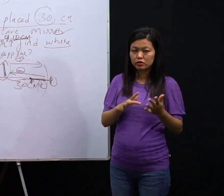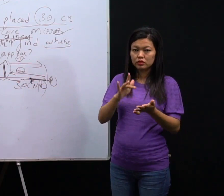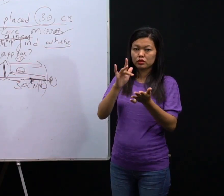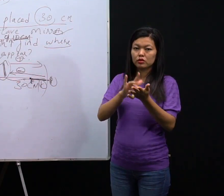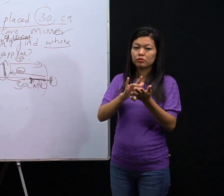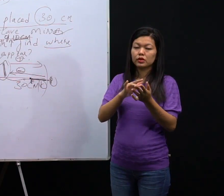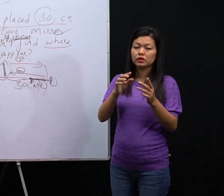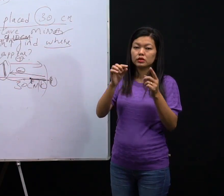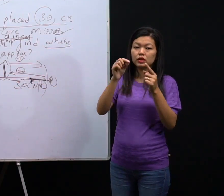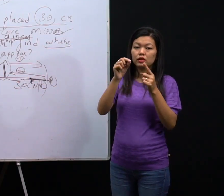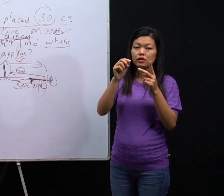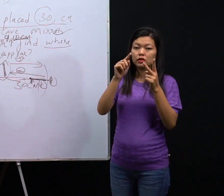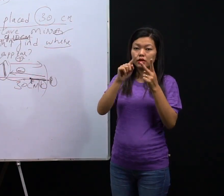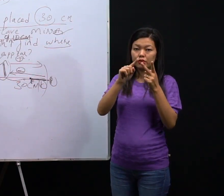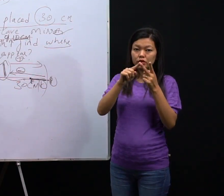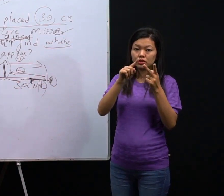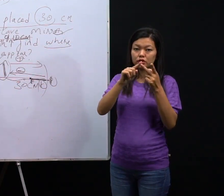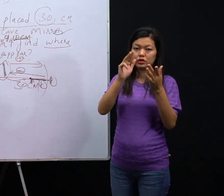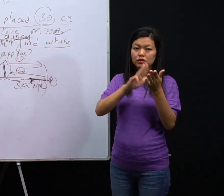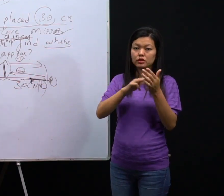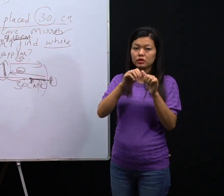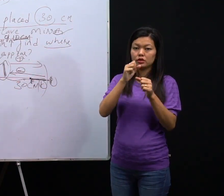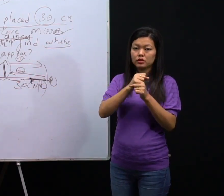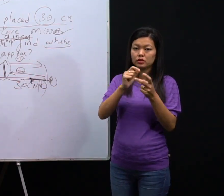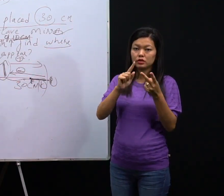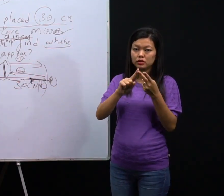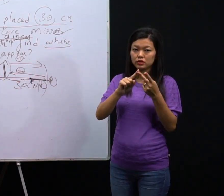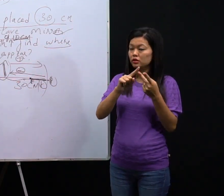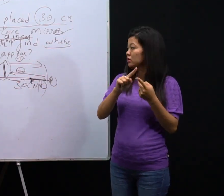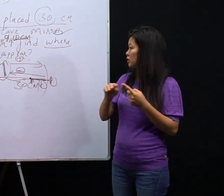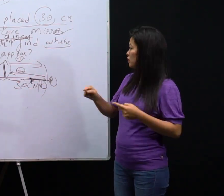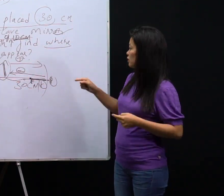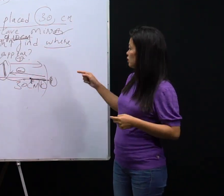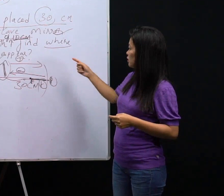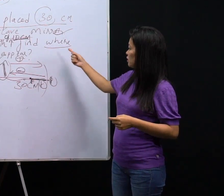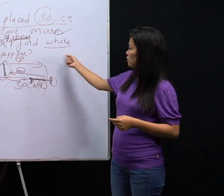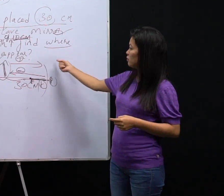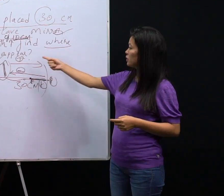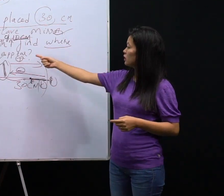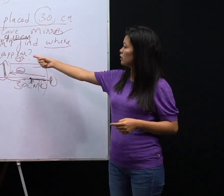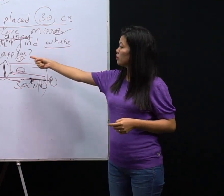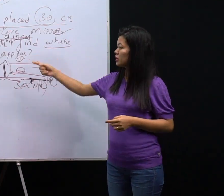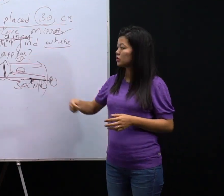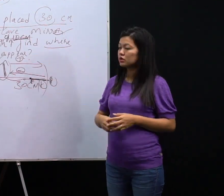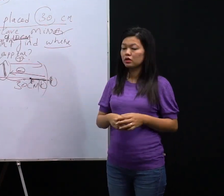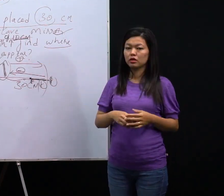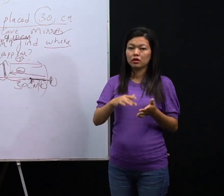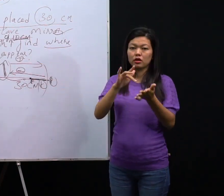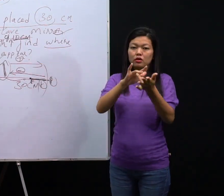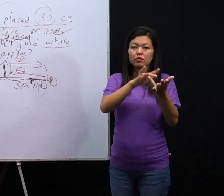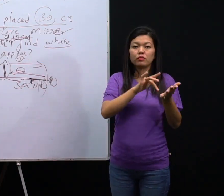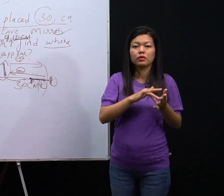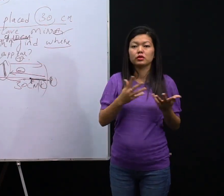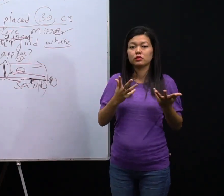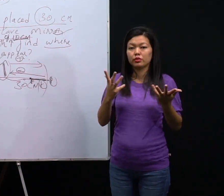appear. Where the image will appear. So now, next we will apply the mirror formula and we'll get the